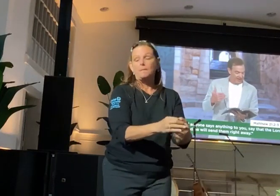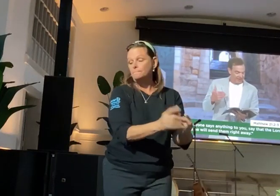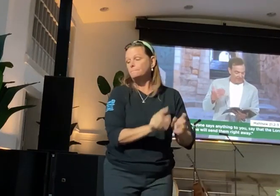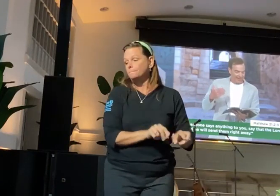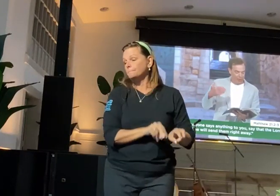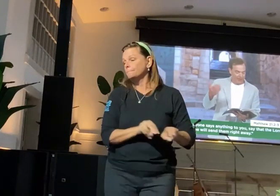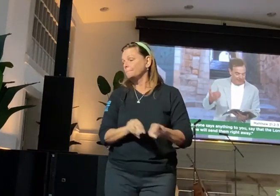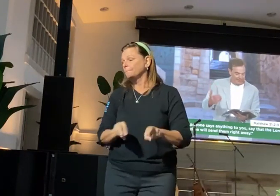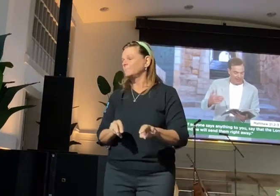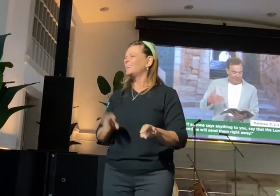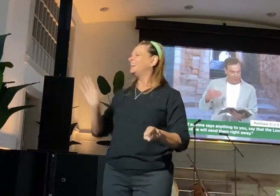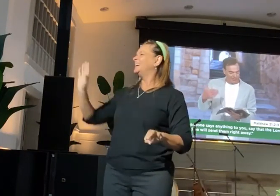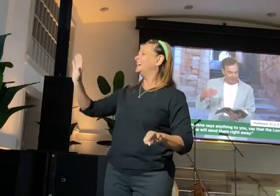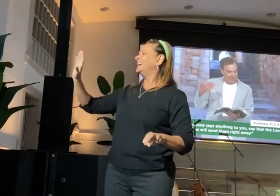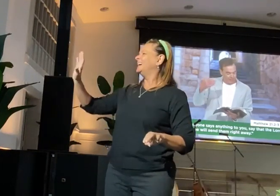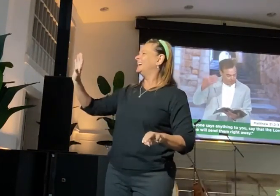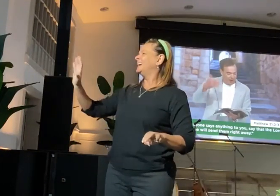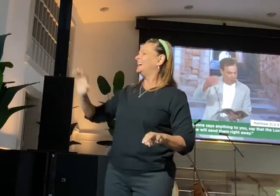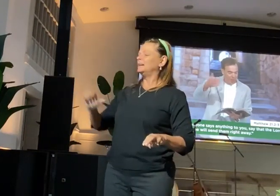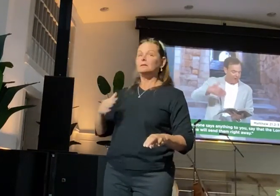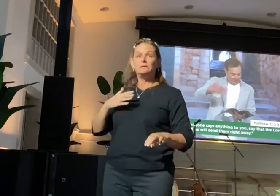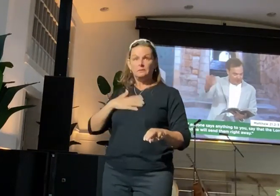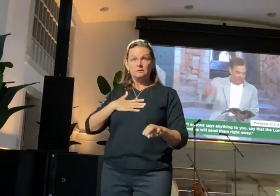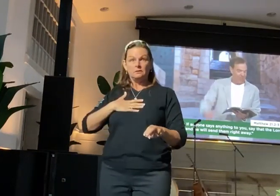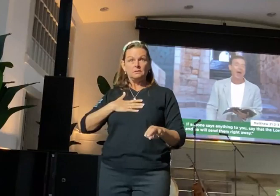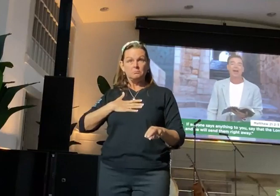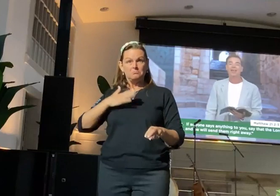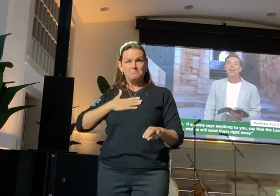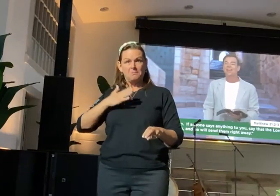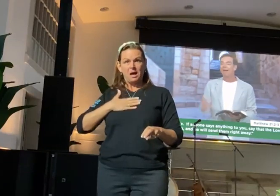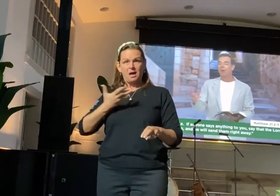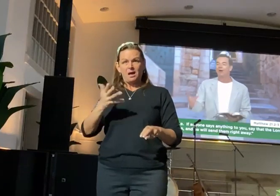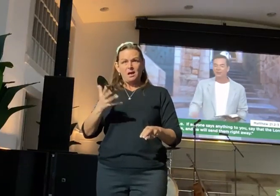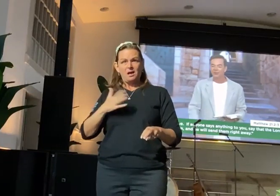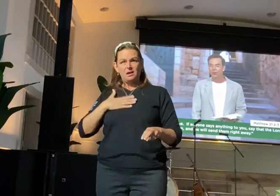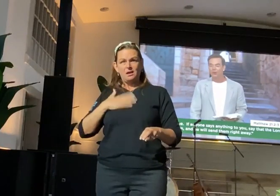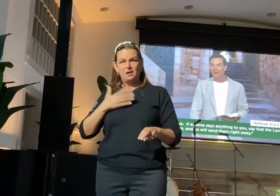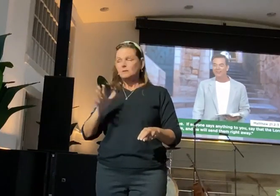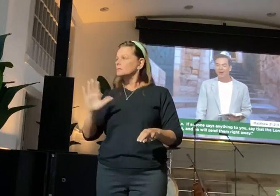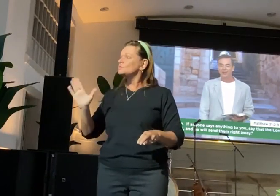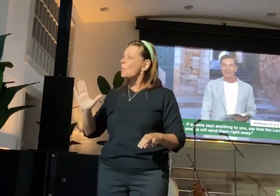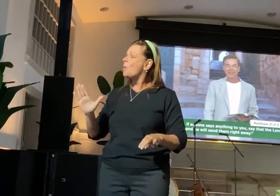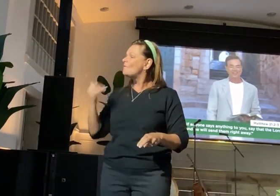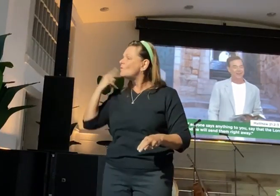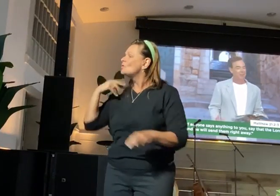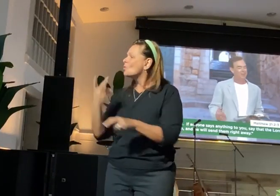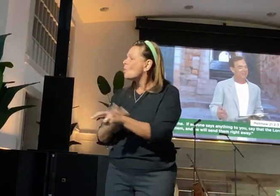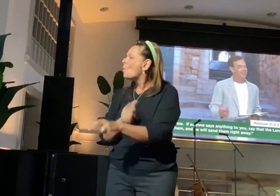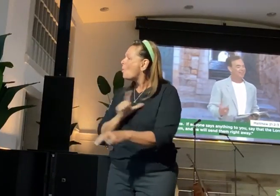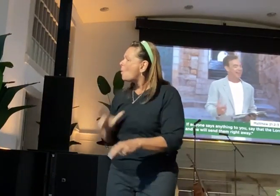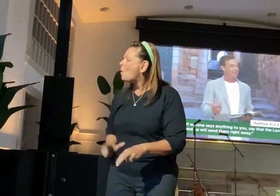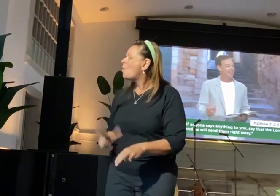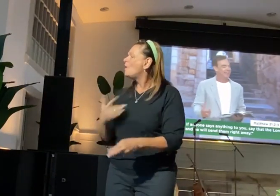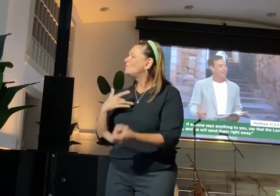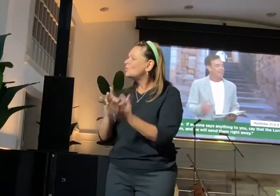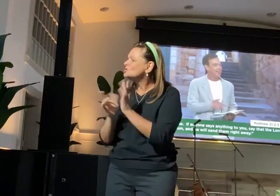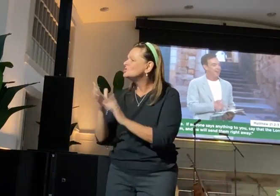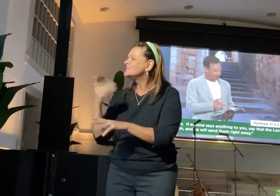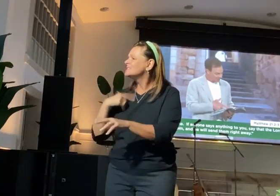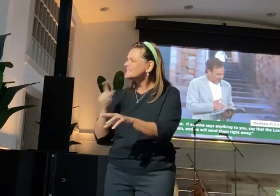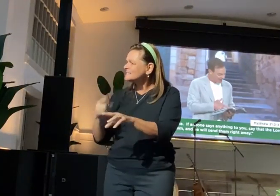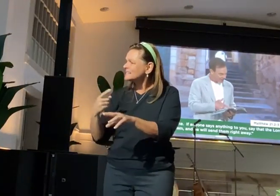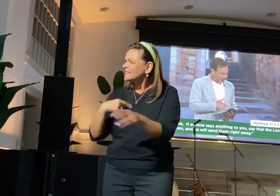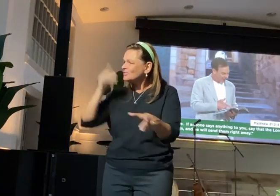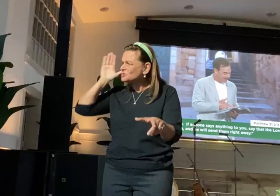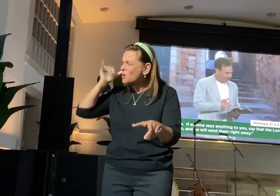you, say that the Lord needs them and will send them right away or send them back. And that part of the story is always, as I remember as a kid,